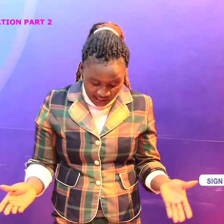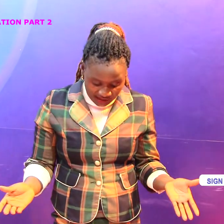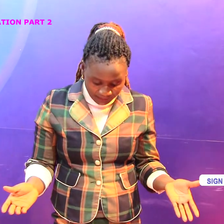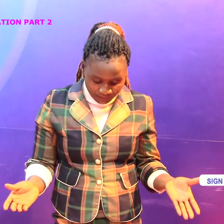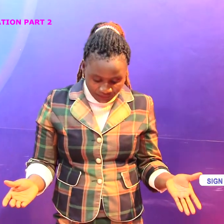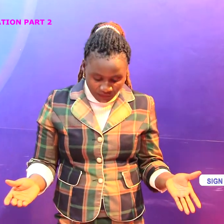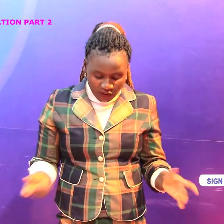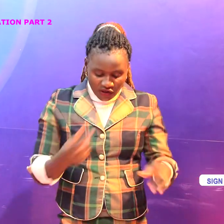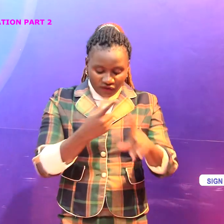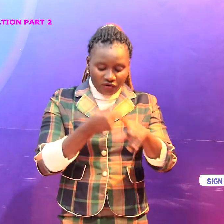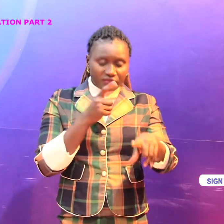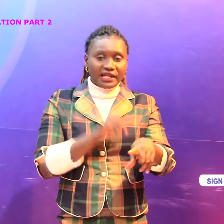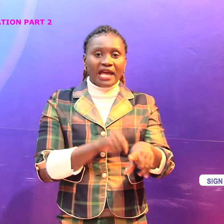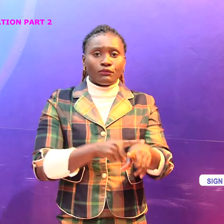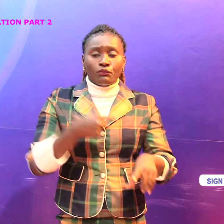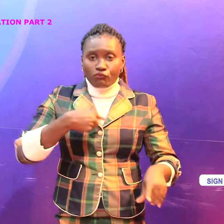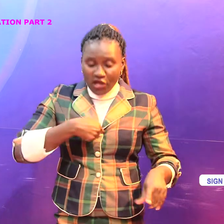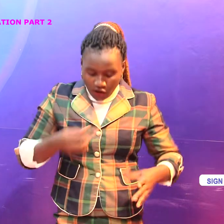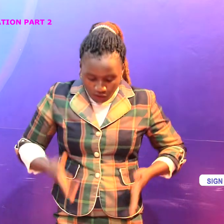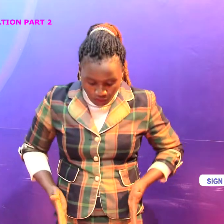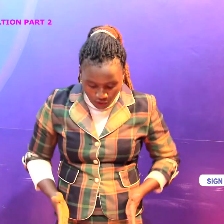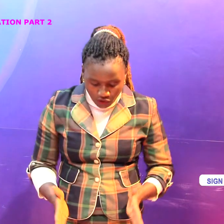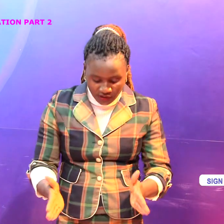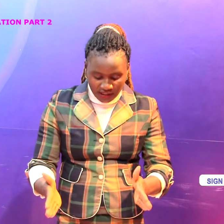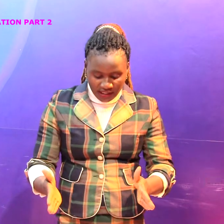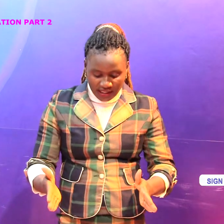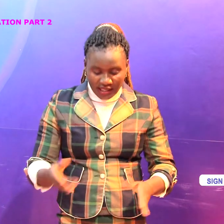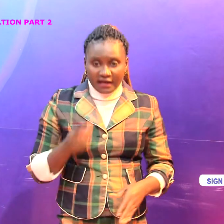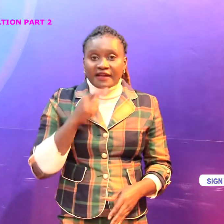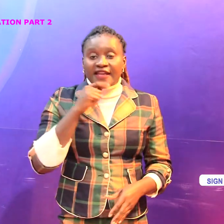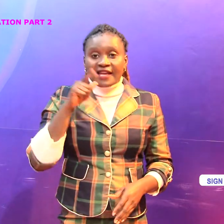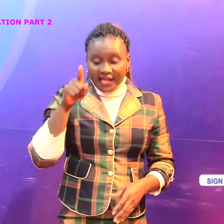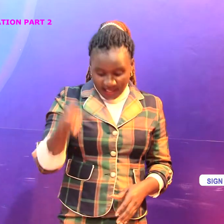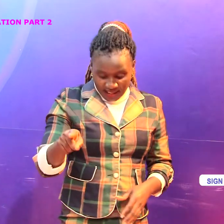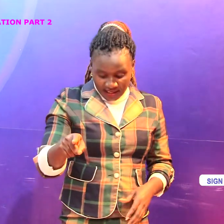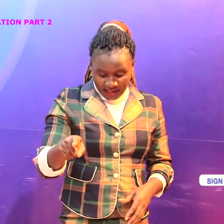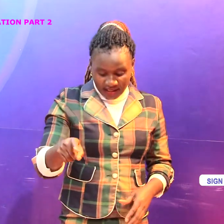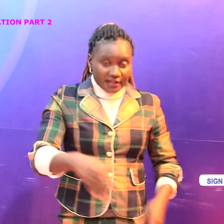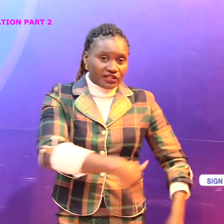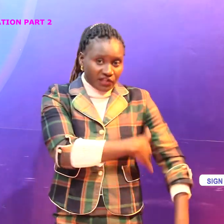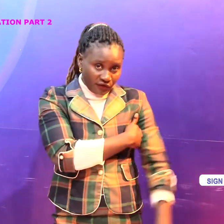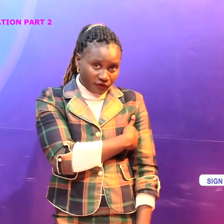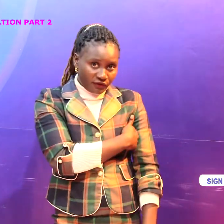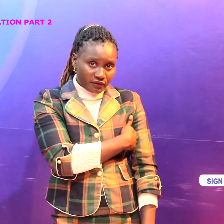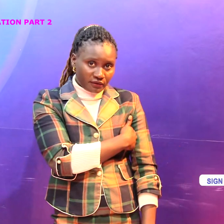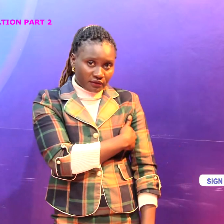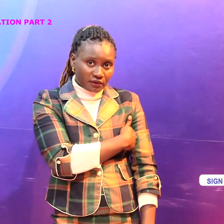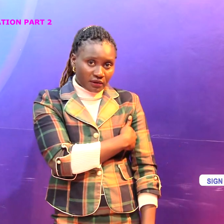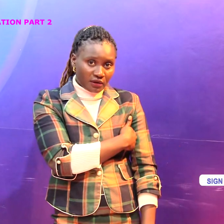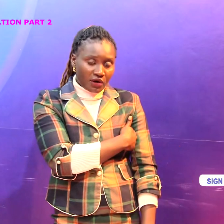it from time me born, he chief.